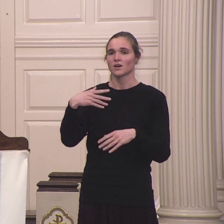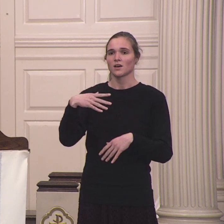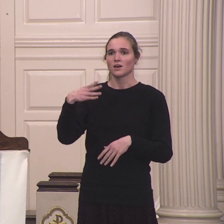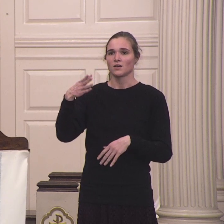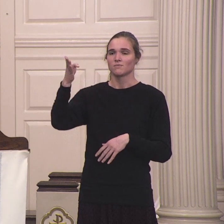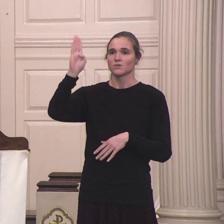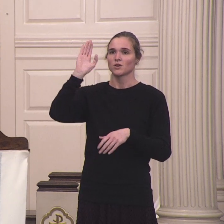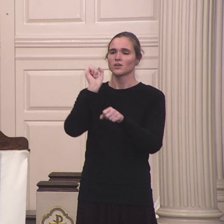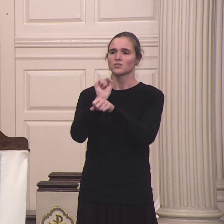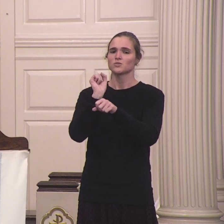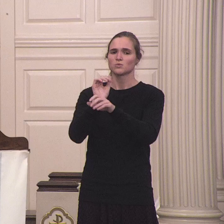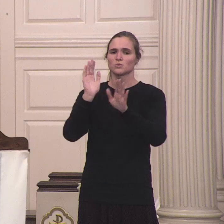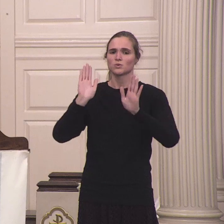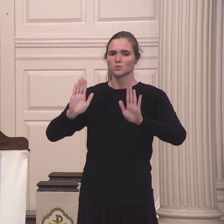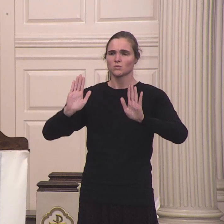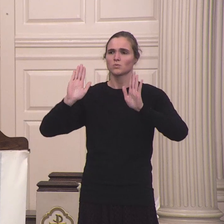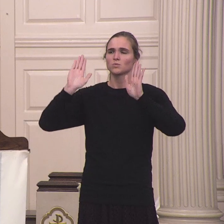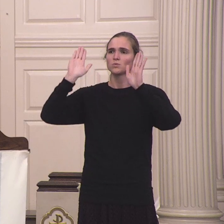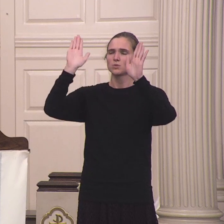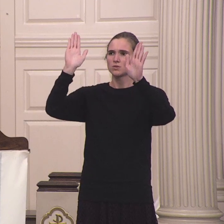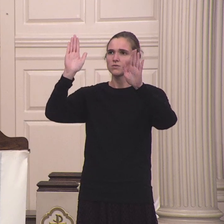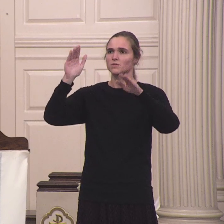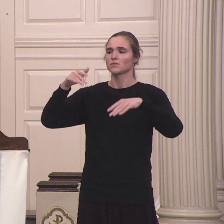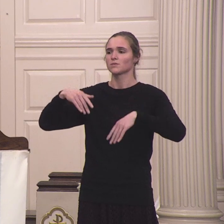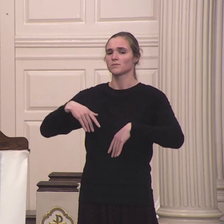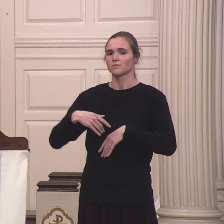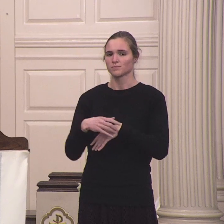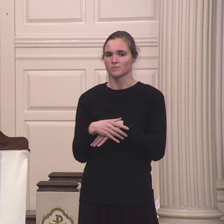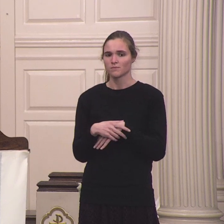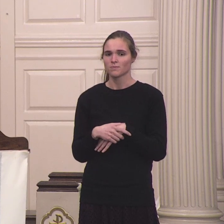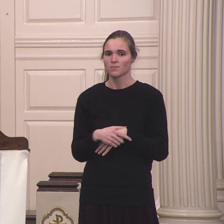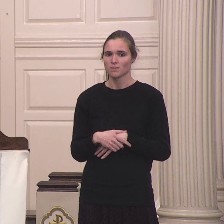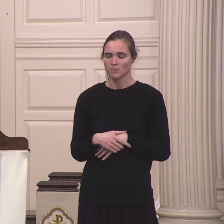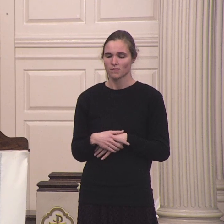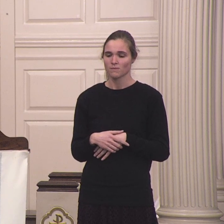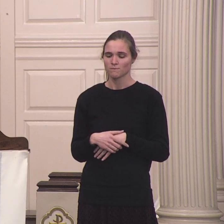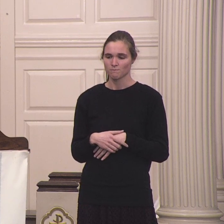Proclaim God's marvelous deeds to all the nations.